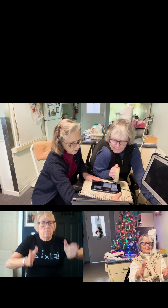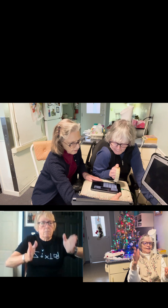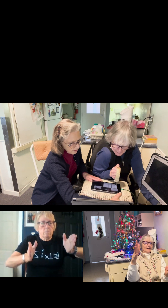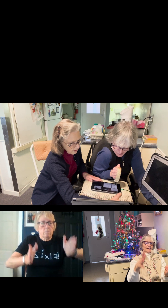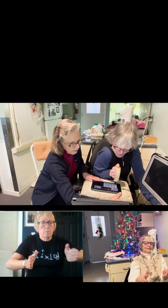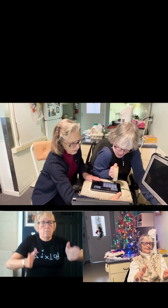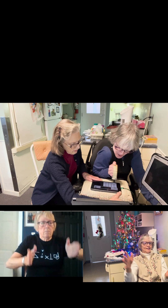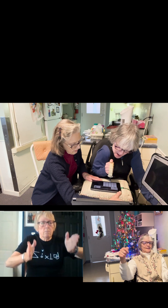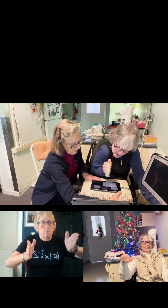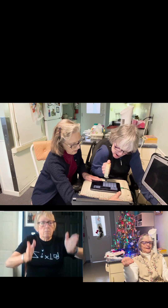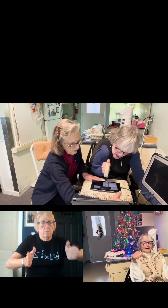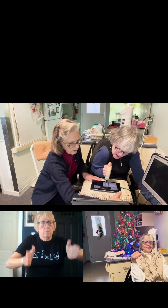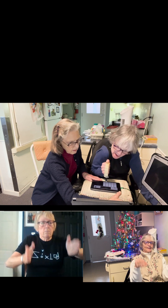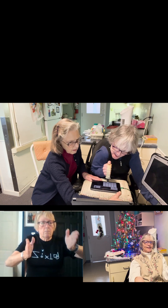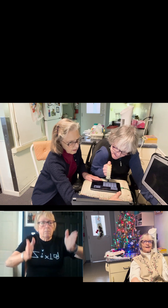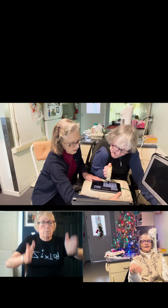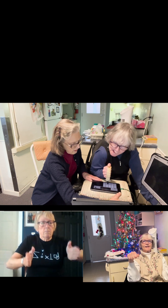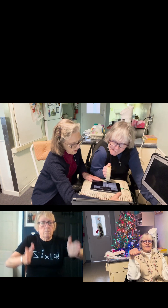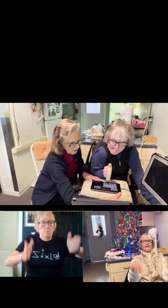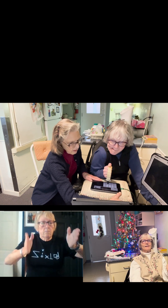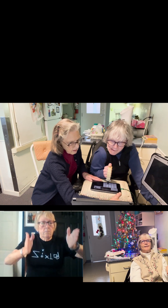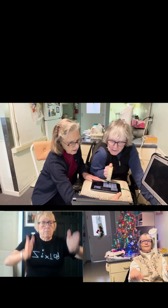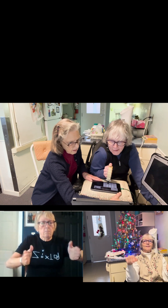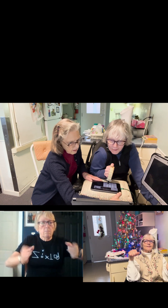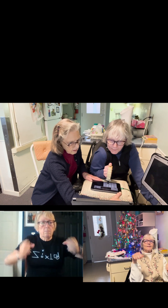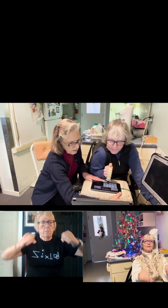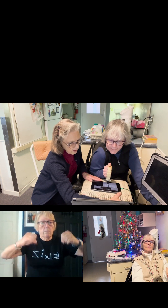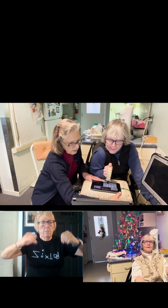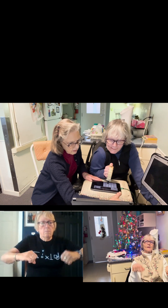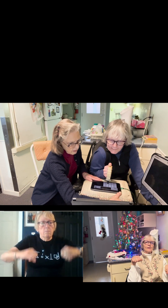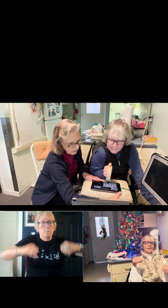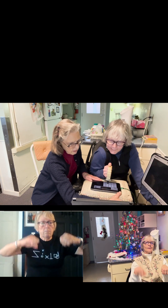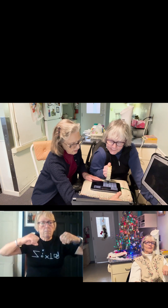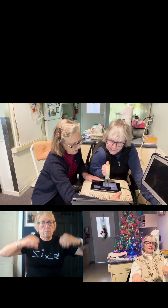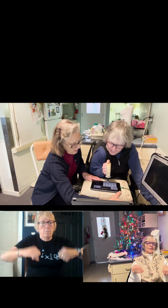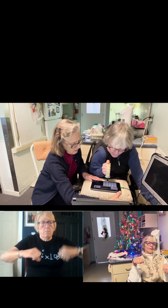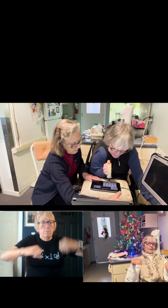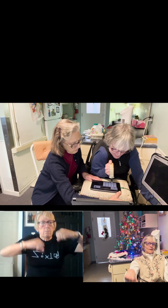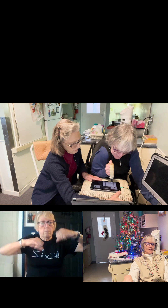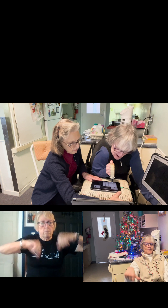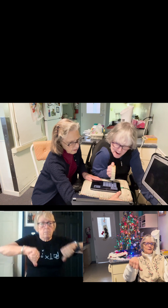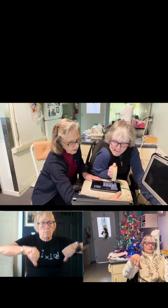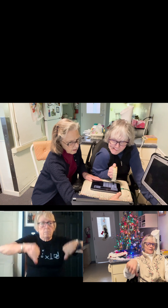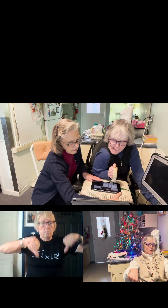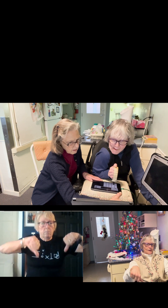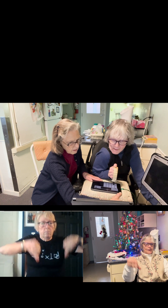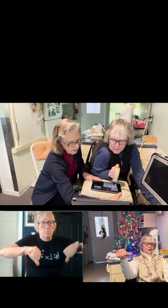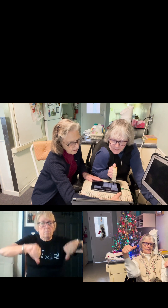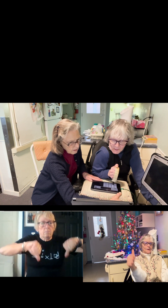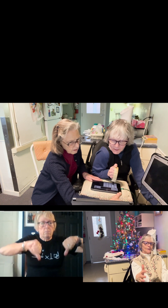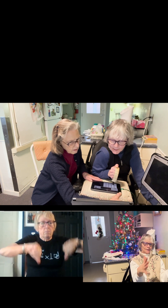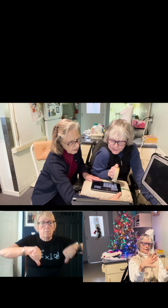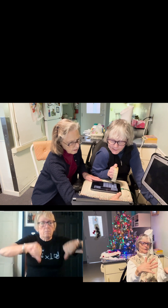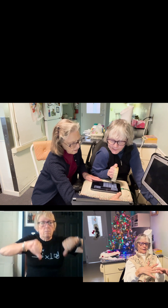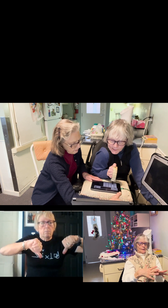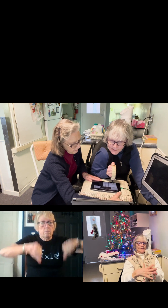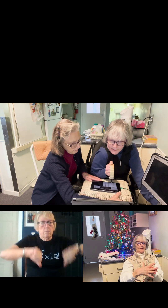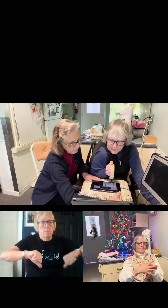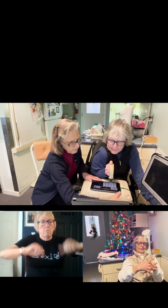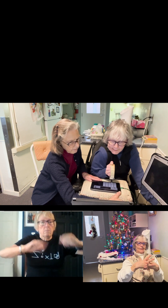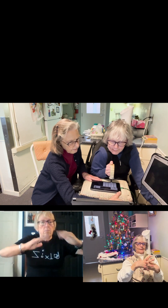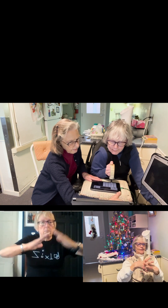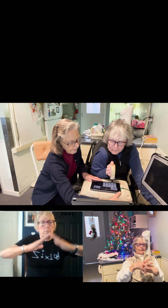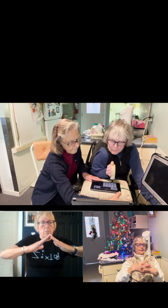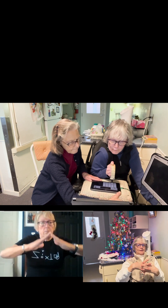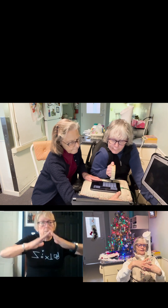Soon enough they'll be waking up from their dreams. Children bursting